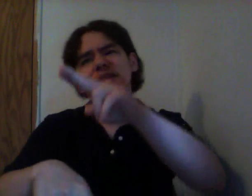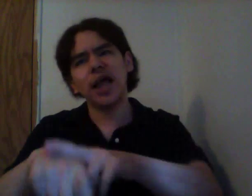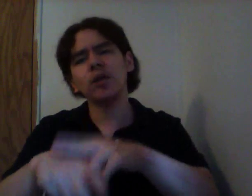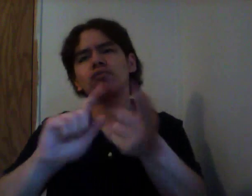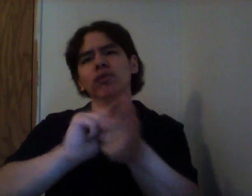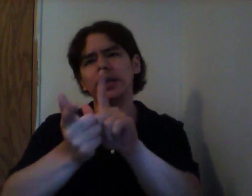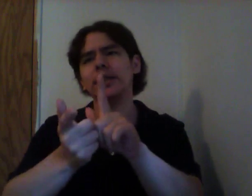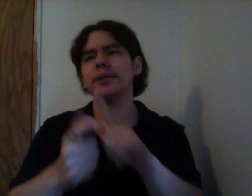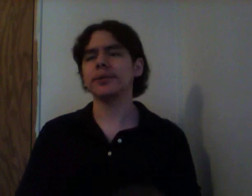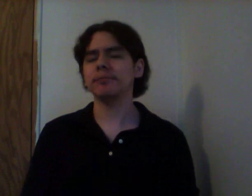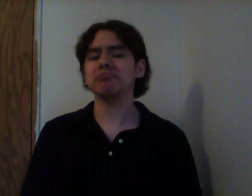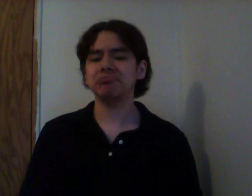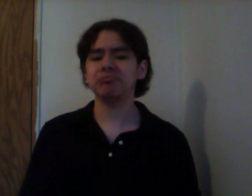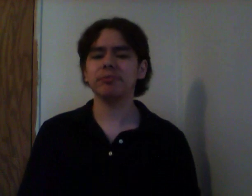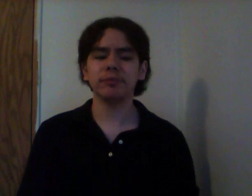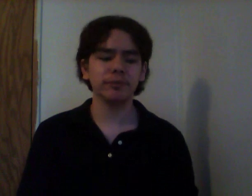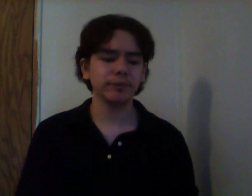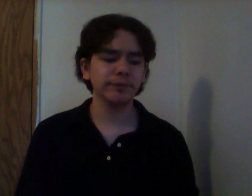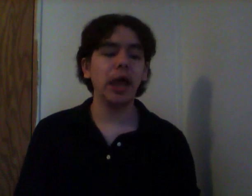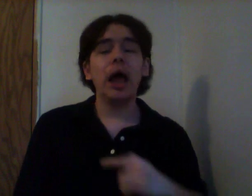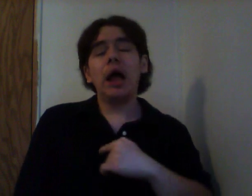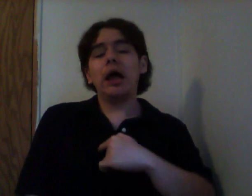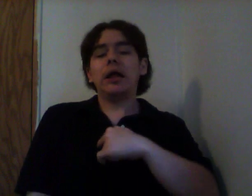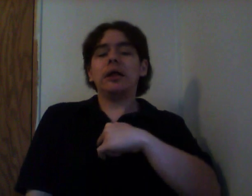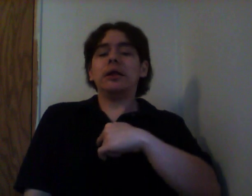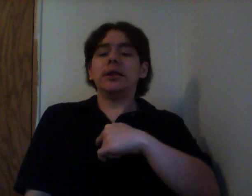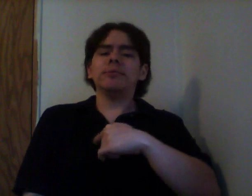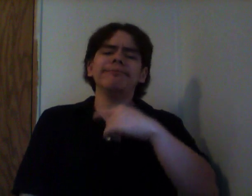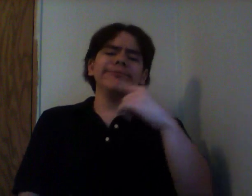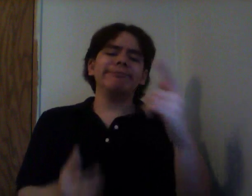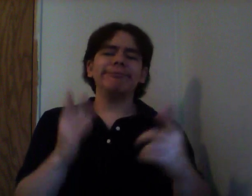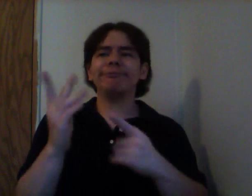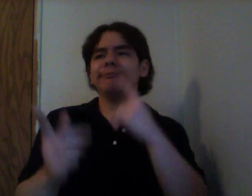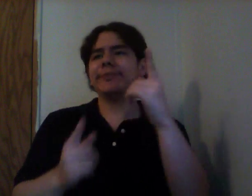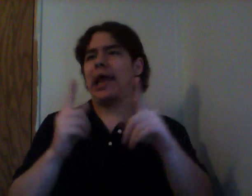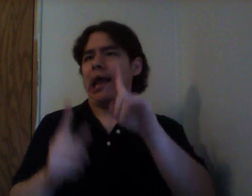it here. I can say something like, I don't know, I'm